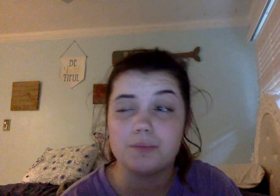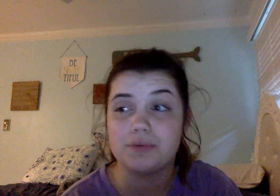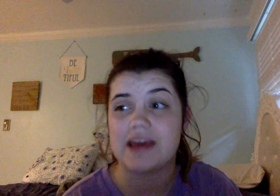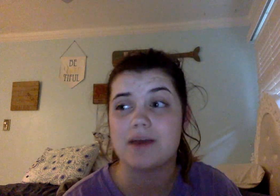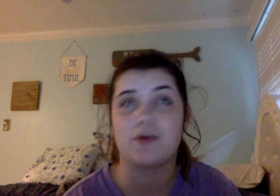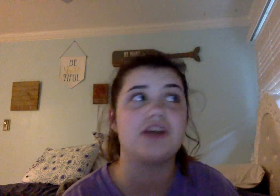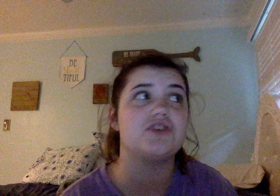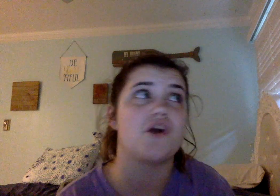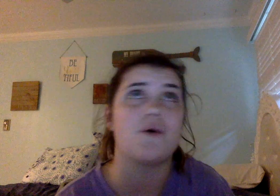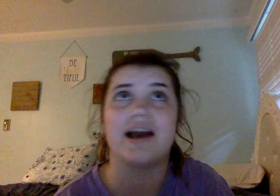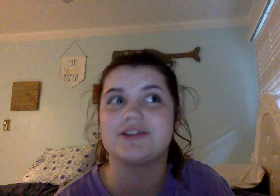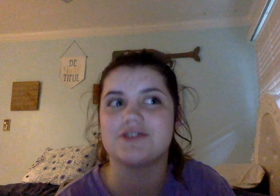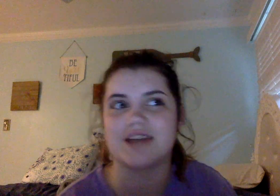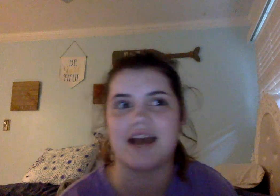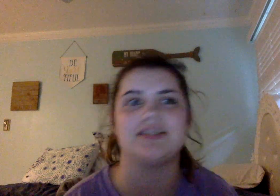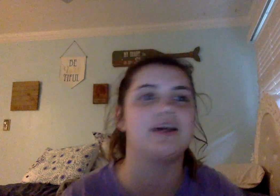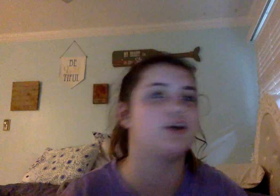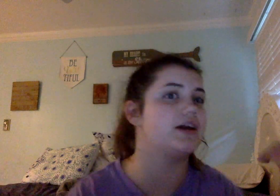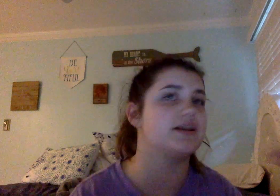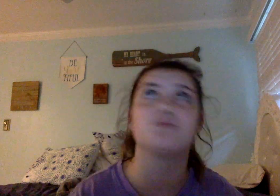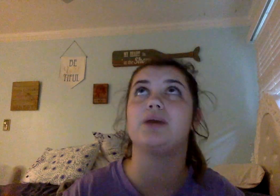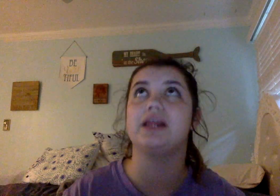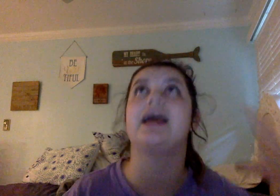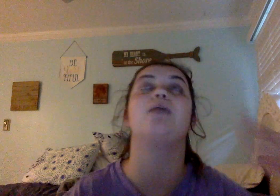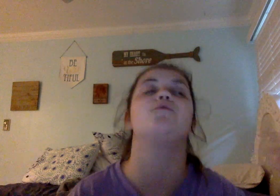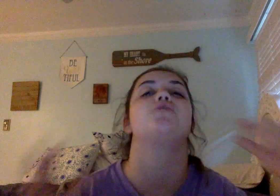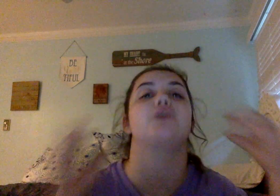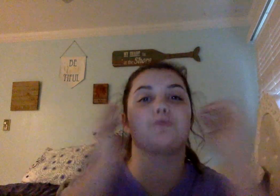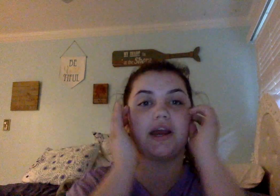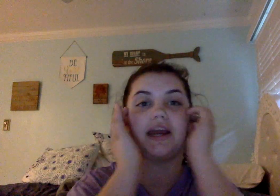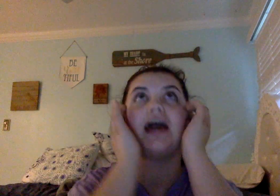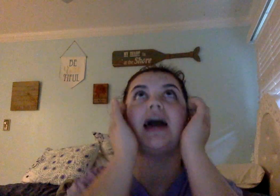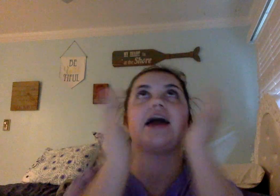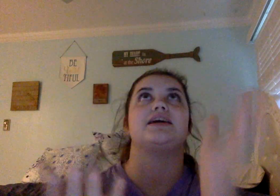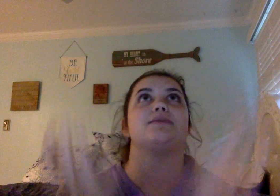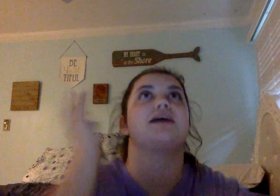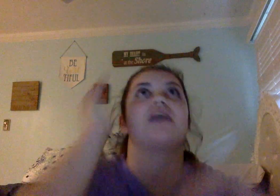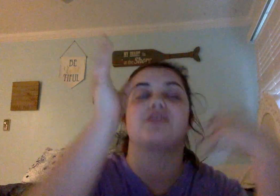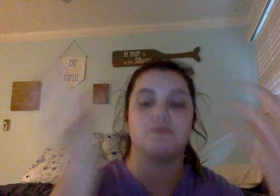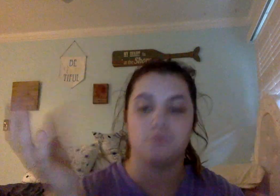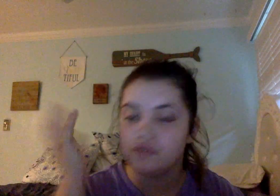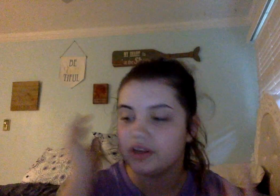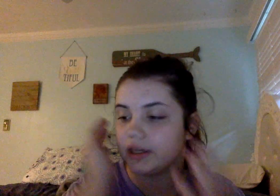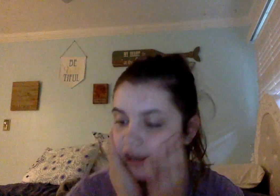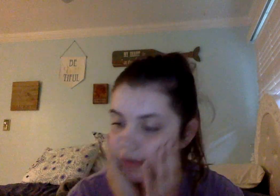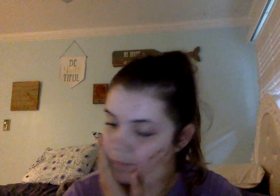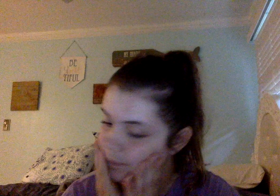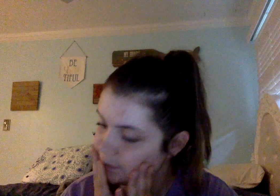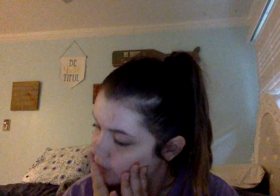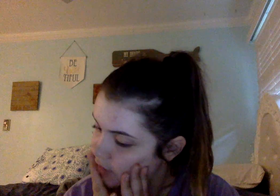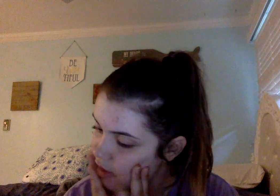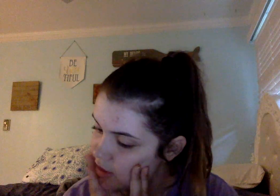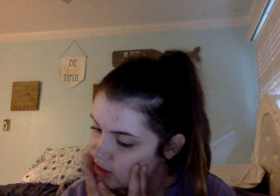take a break, go exercise. It's really helpful for your brain. It keeps everything moving in there. Let's